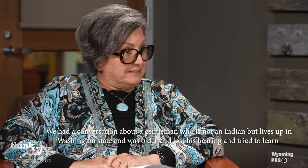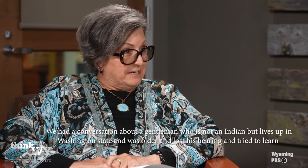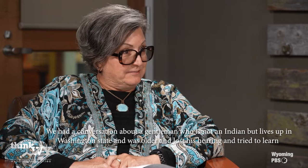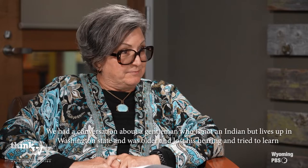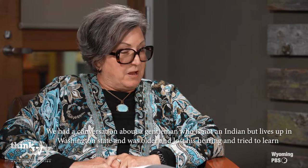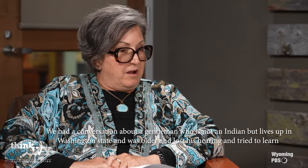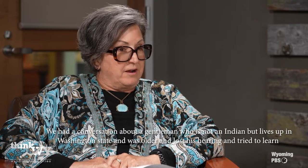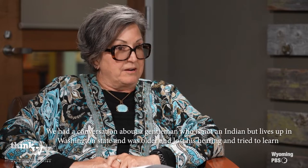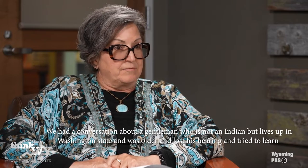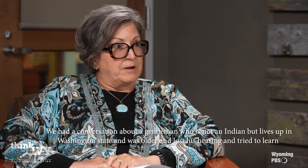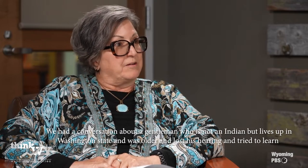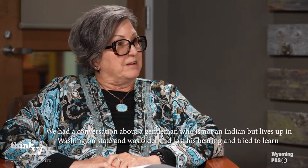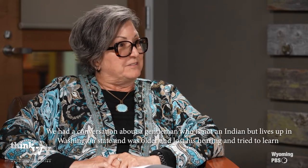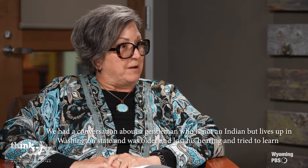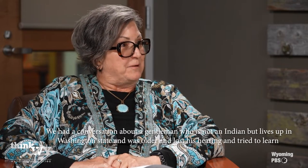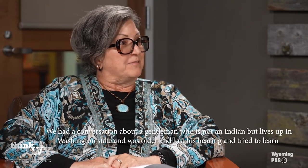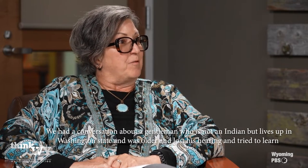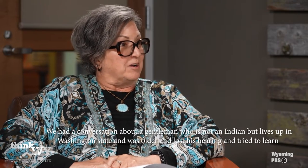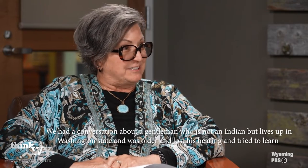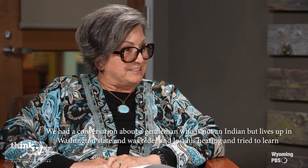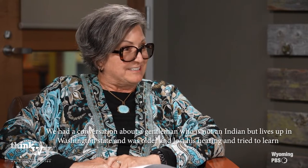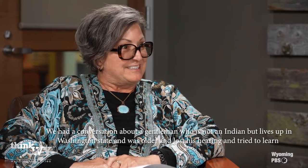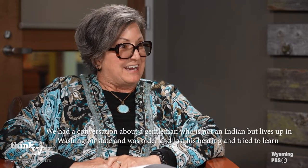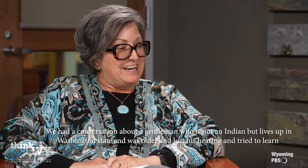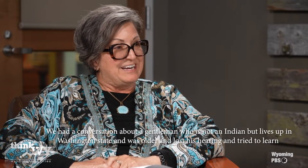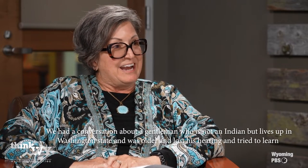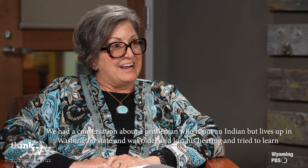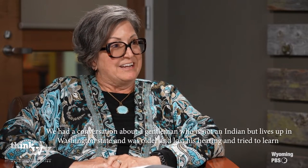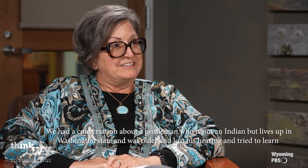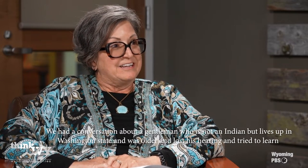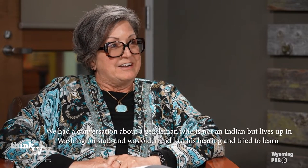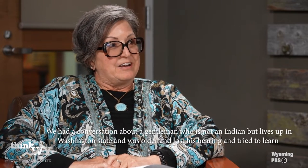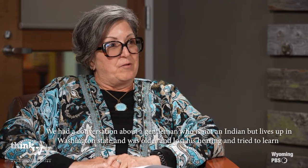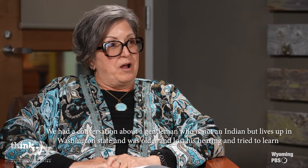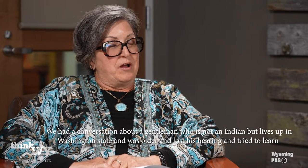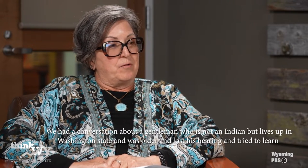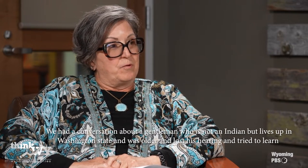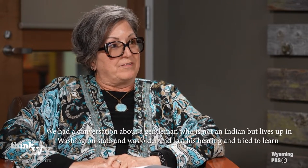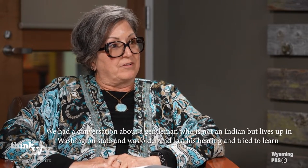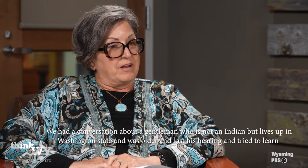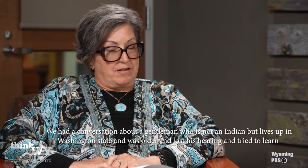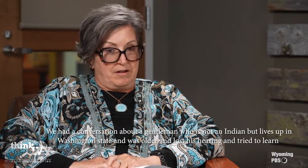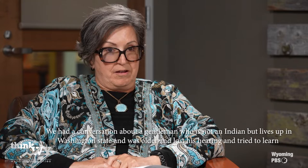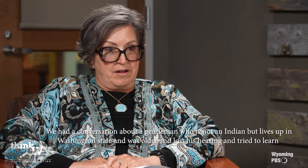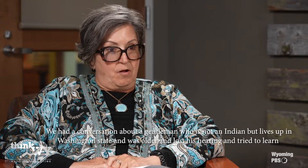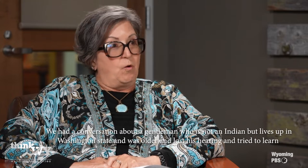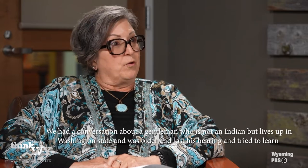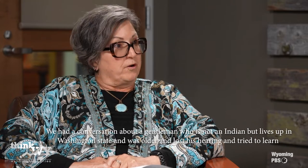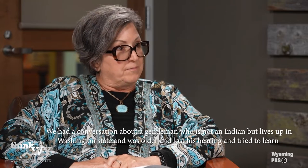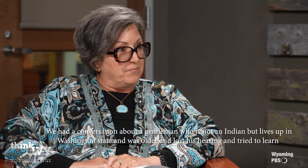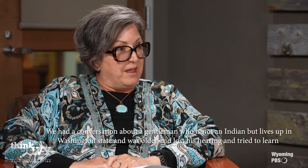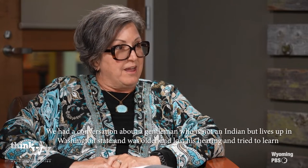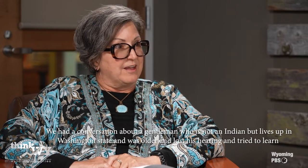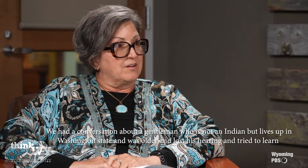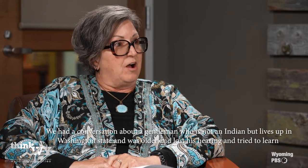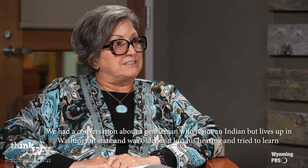Indian, but lives up in Washington State and was older and lost his